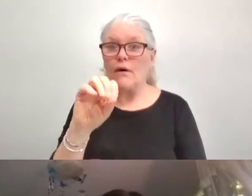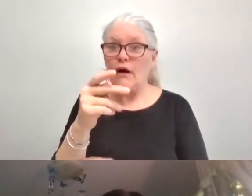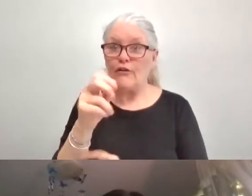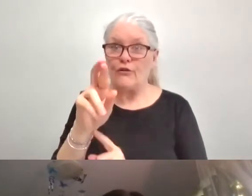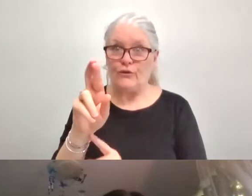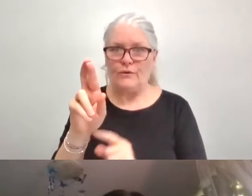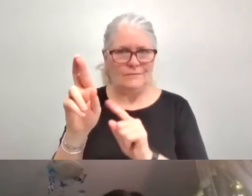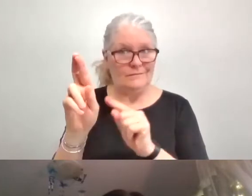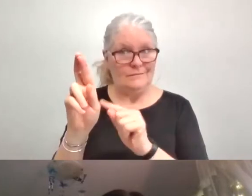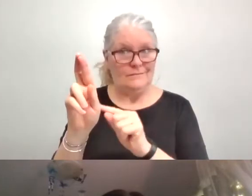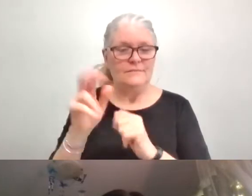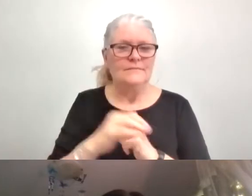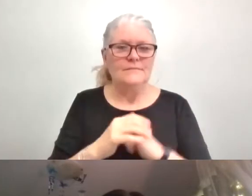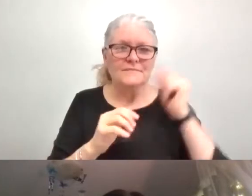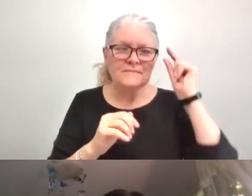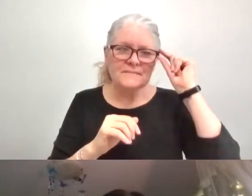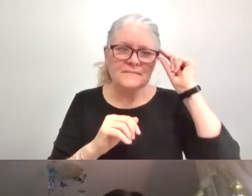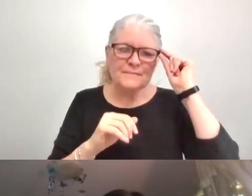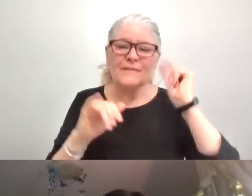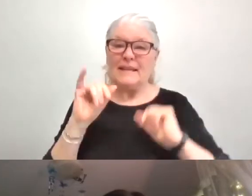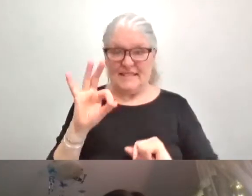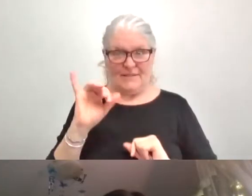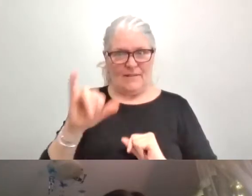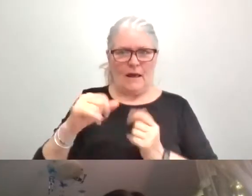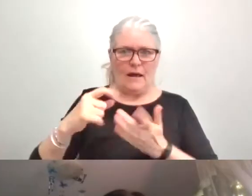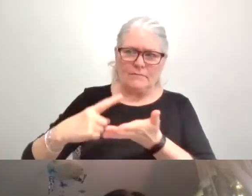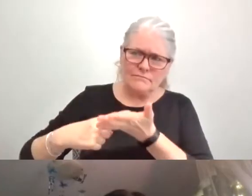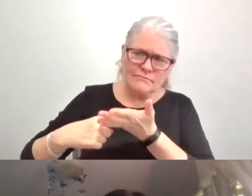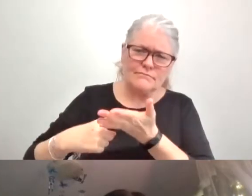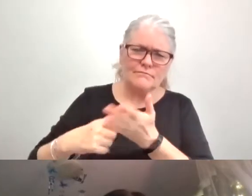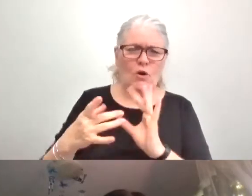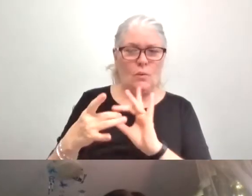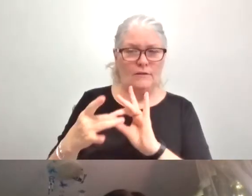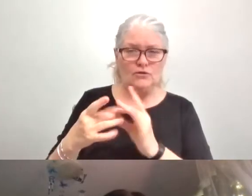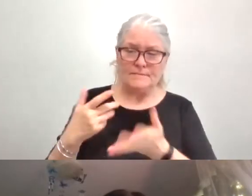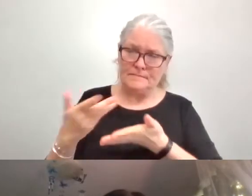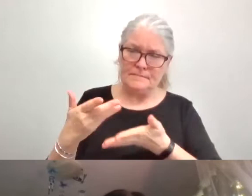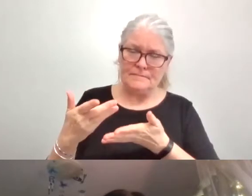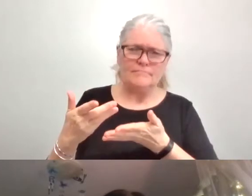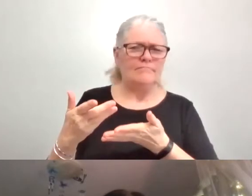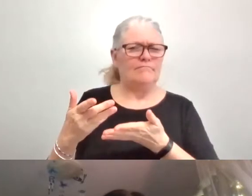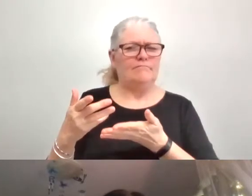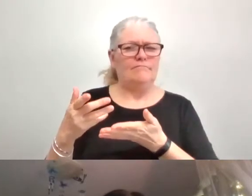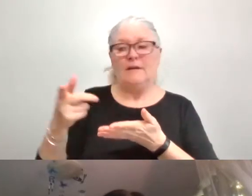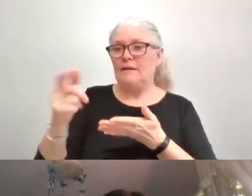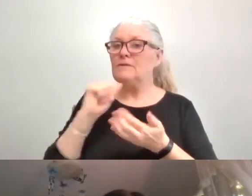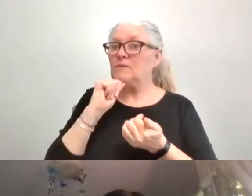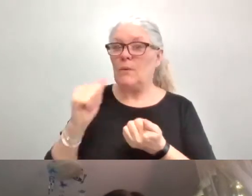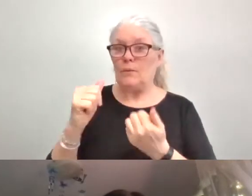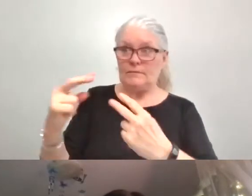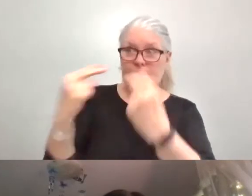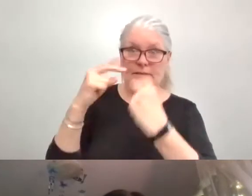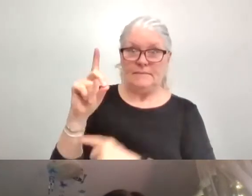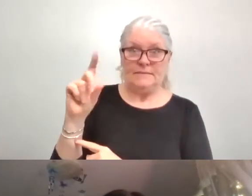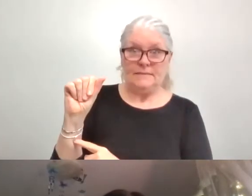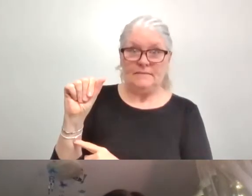and when you start engaging in those types of relationships, you start to realize that the same people who will not see you as disabled will not check to